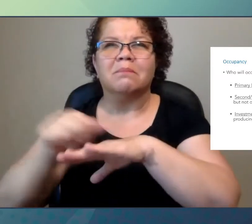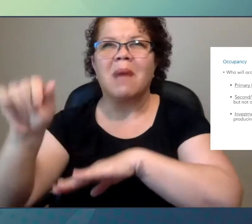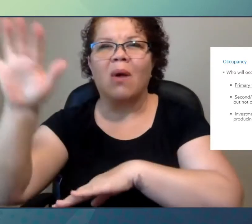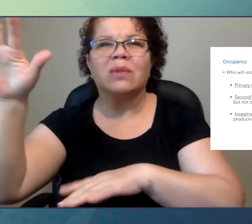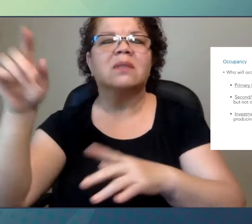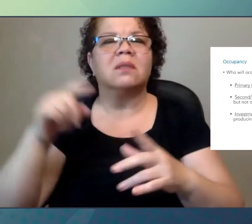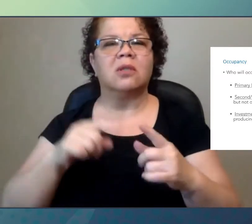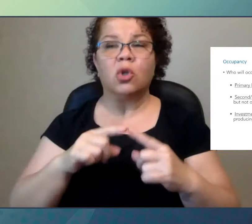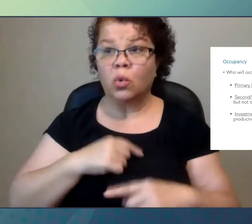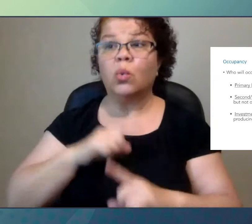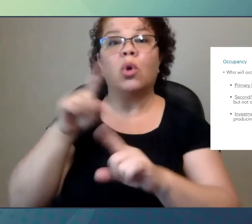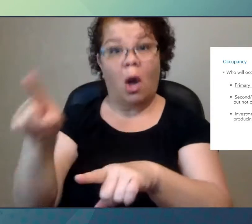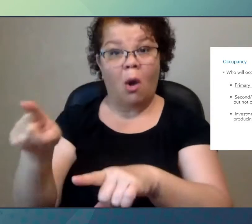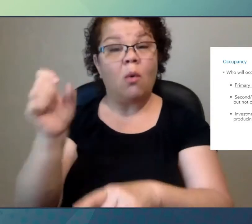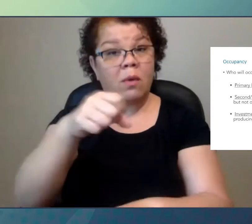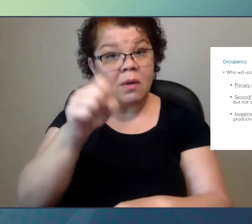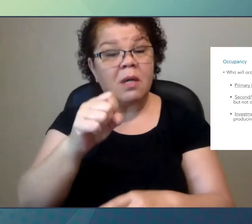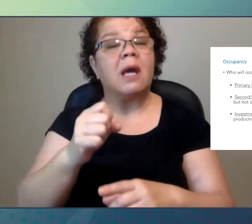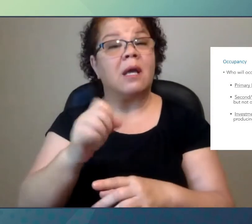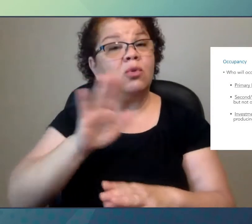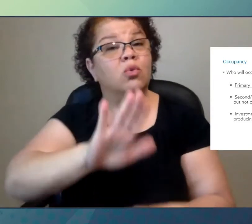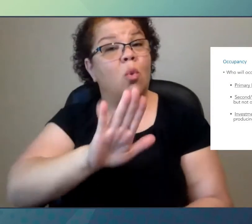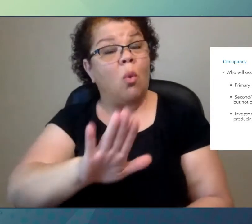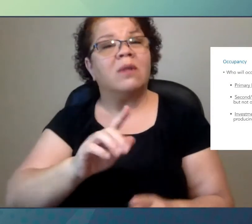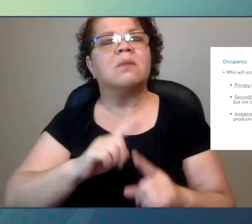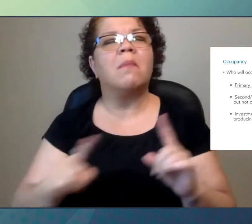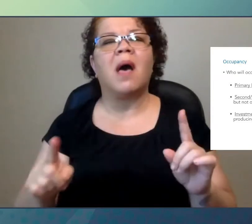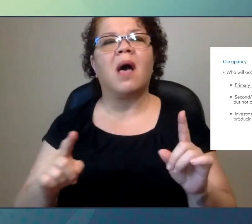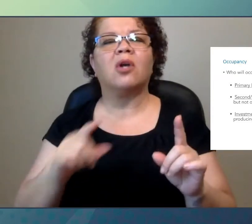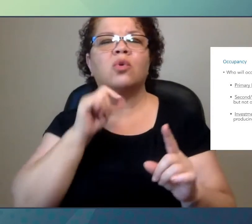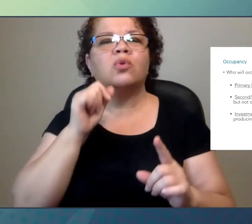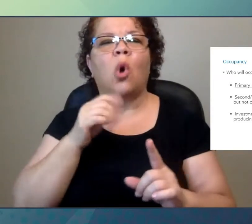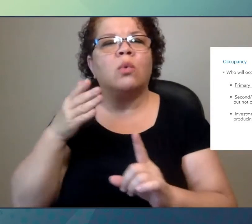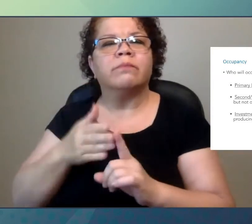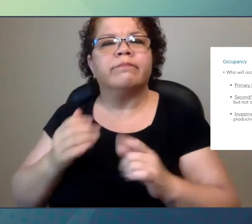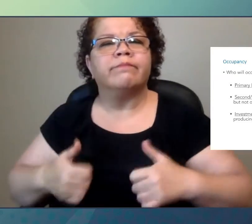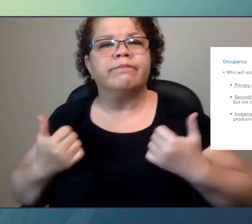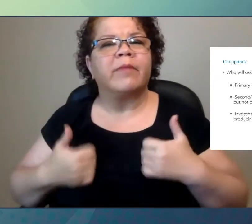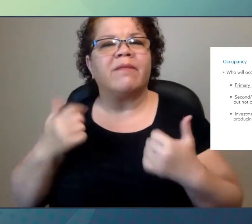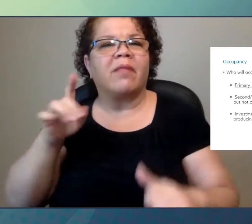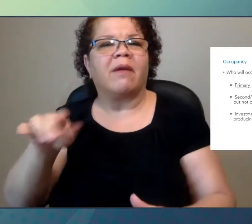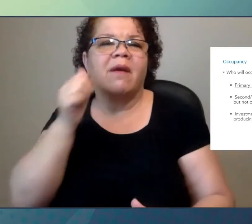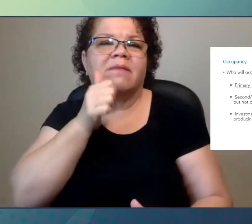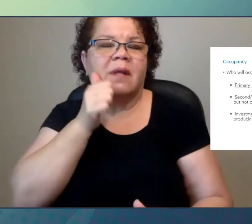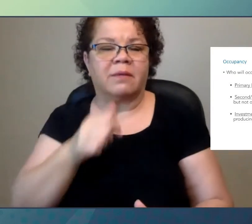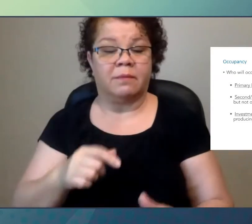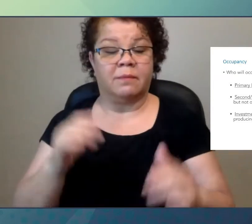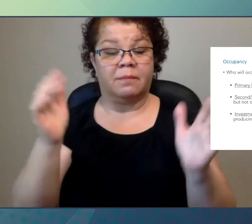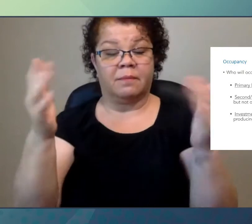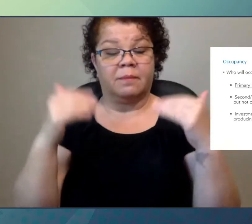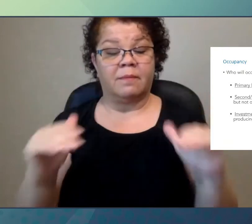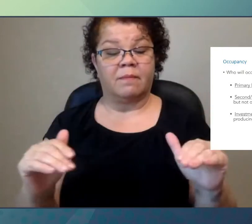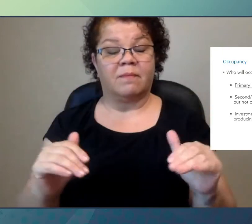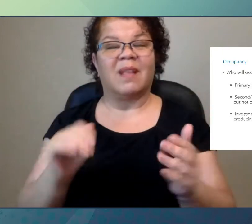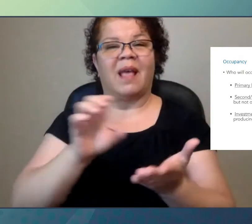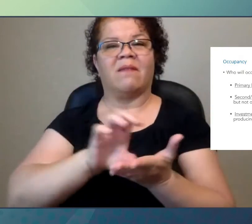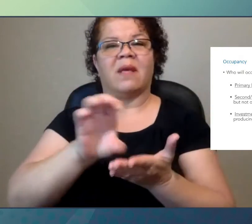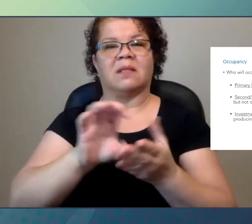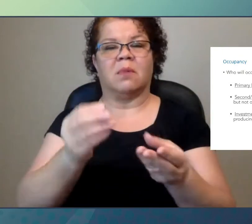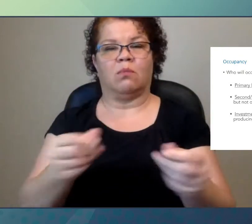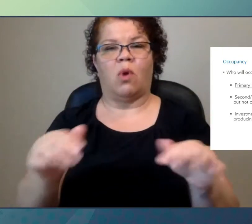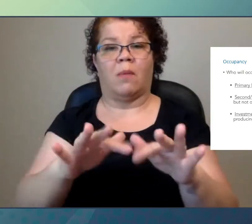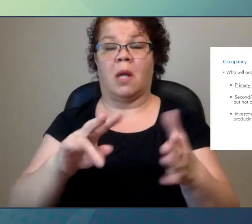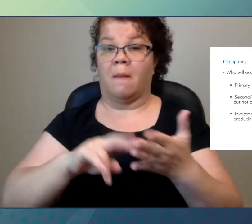but it won't be your primary residence. And an investment property, is something that will be used as an